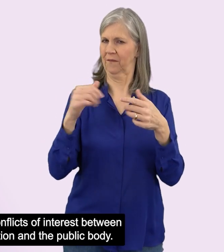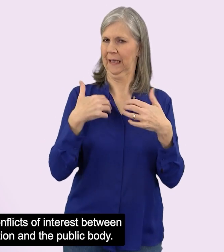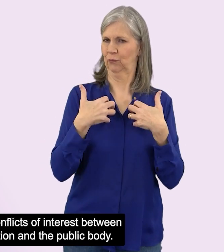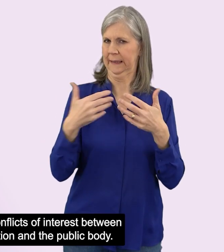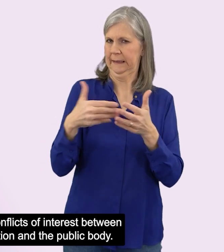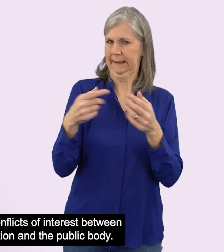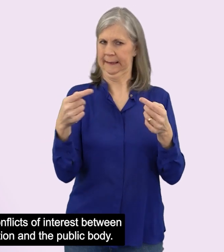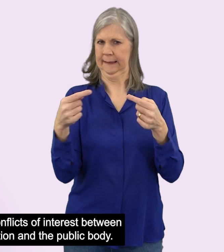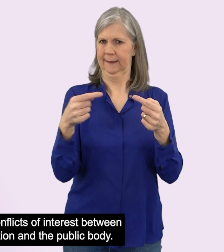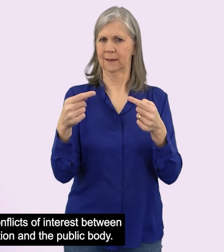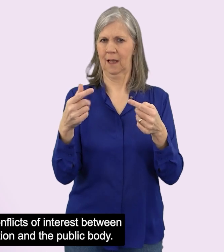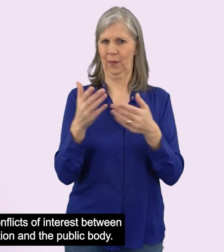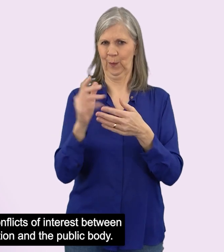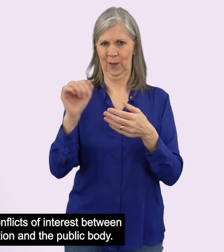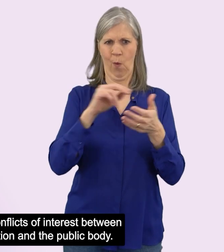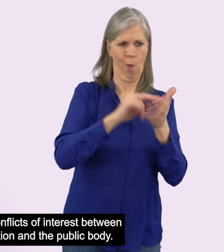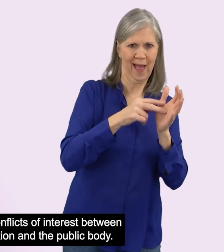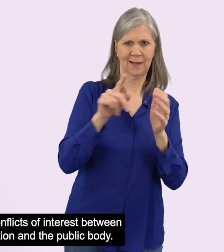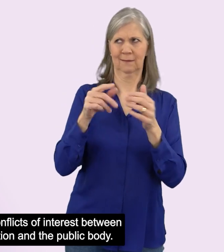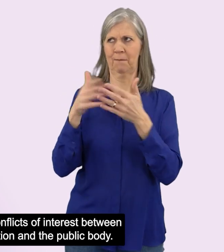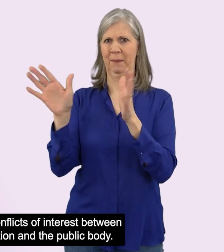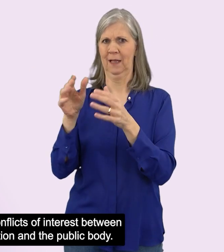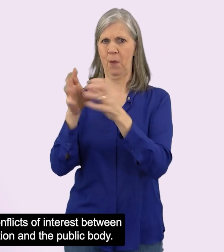that organisation and the public body.